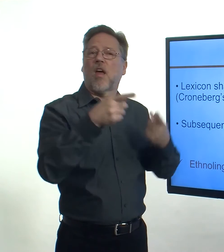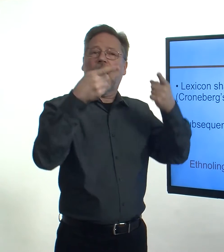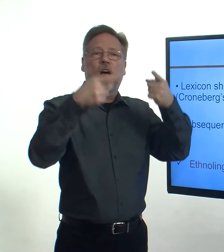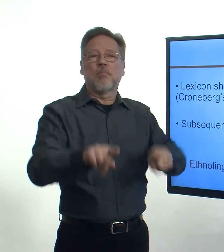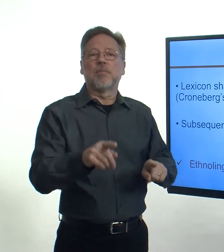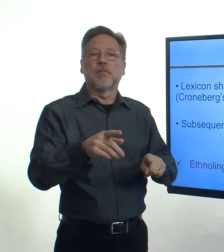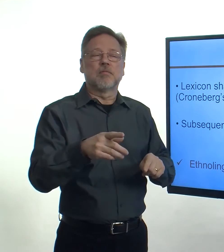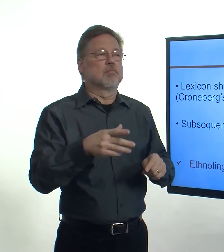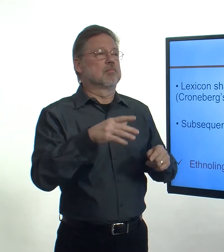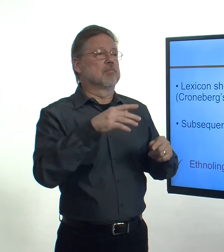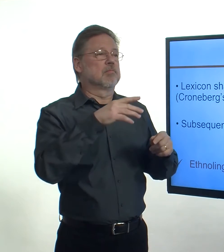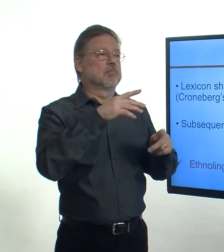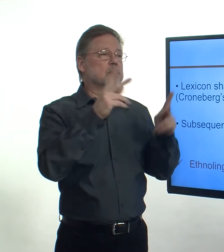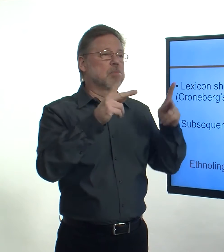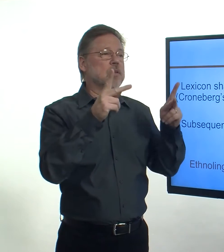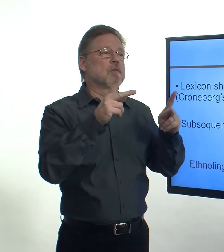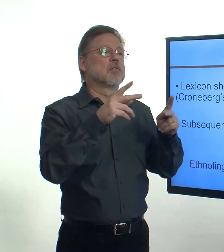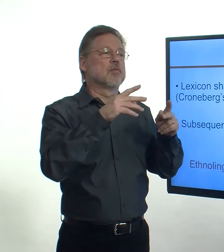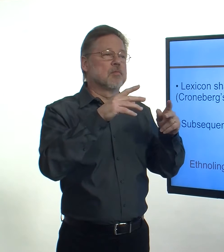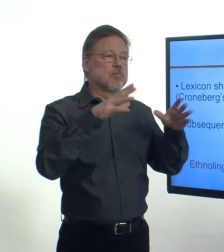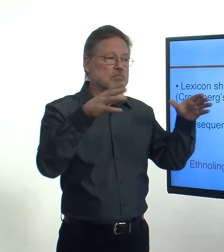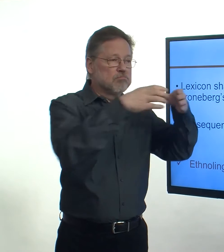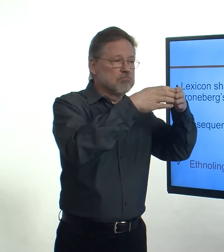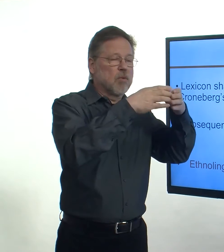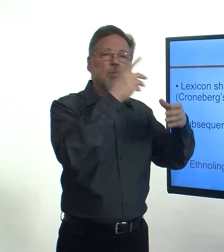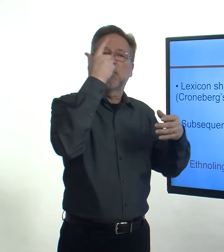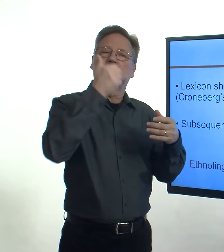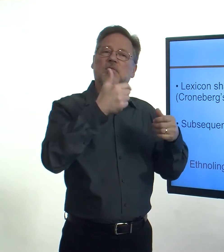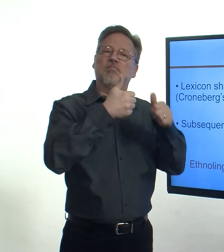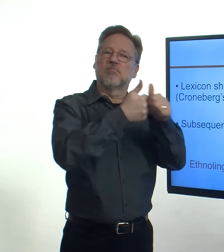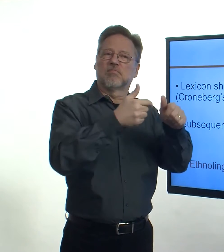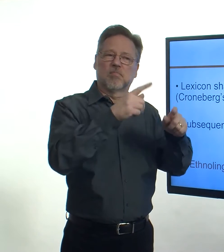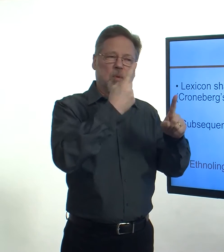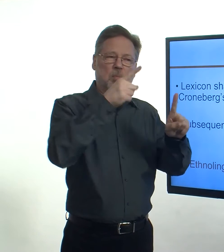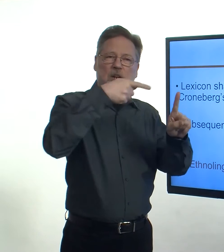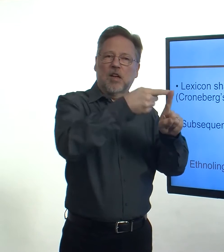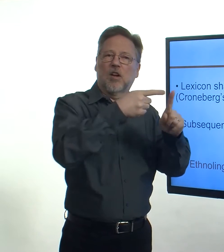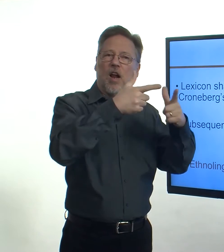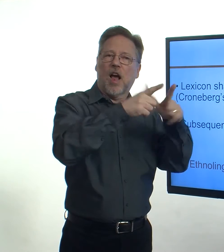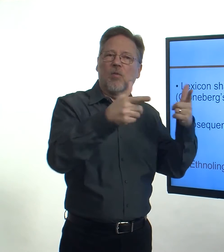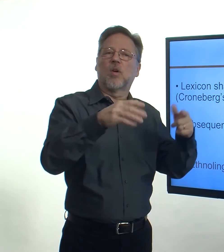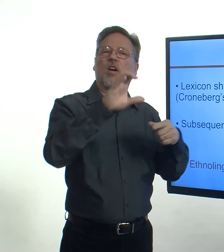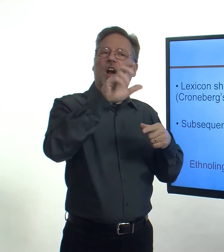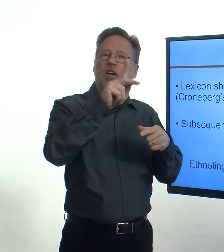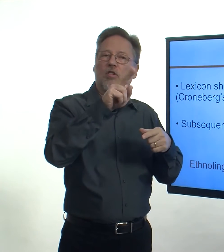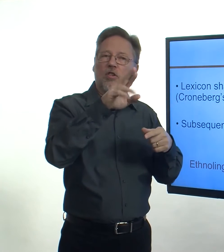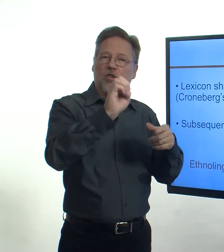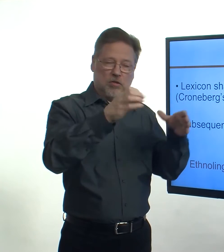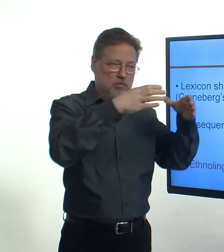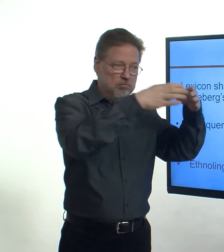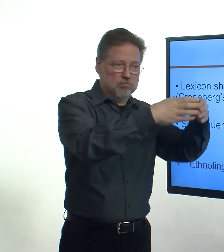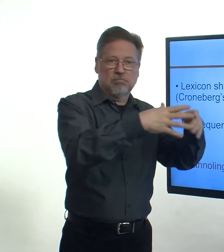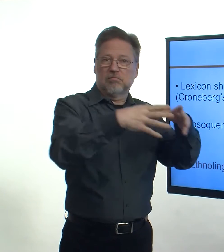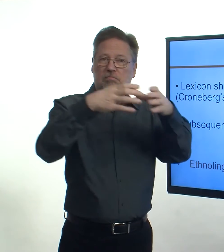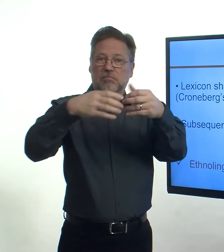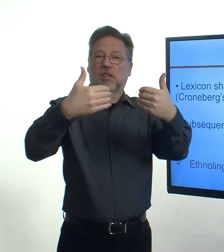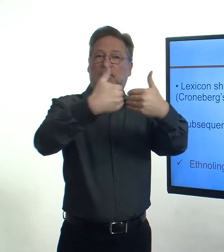in the world where a community is formed based on a shared language and culture, and are largely isolated from other